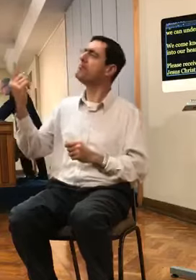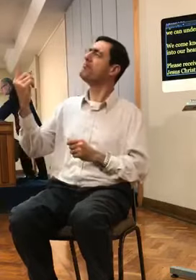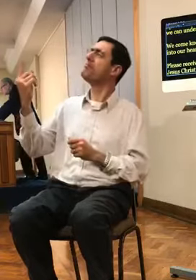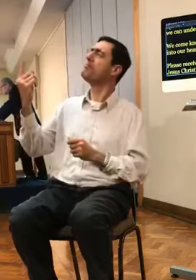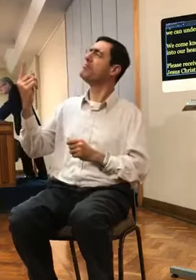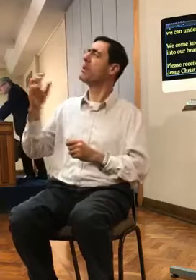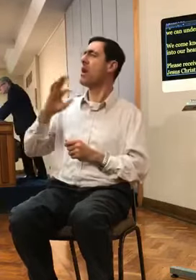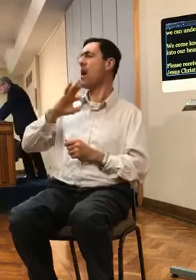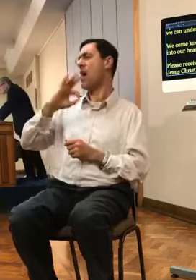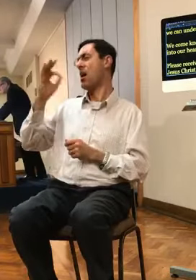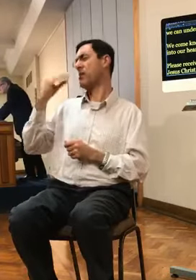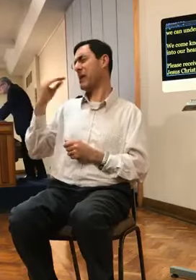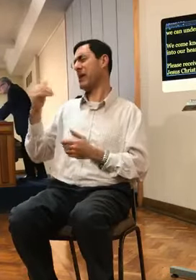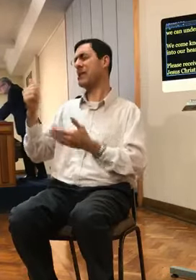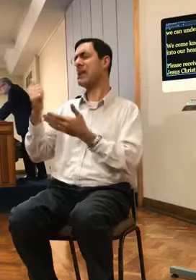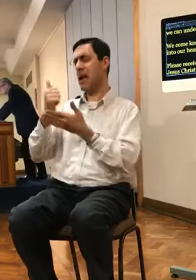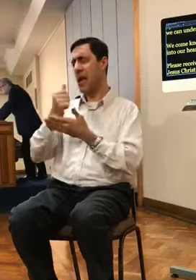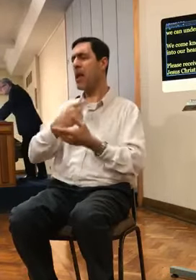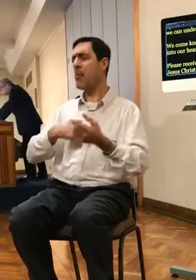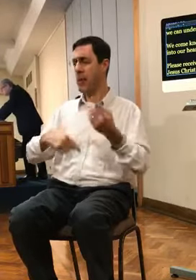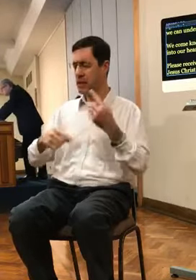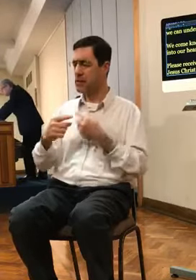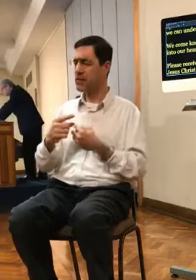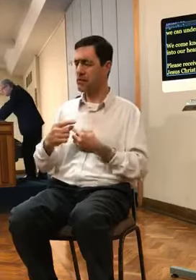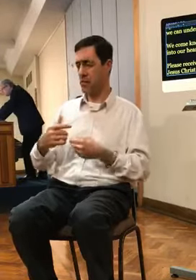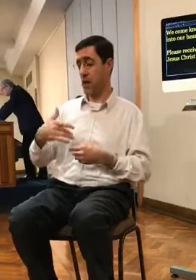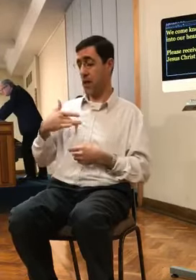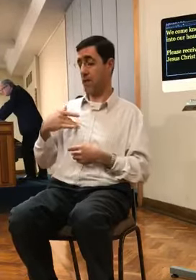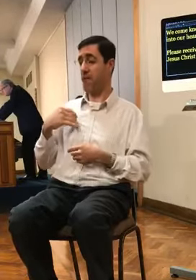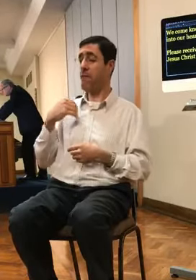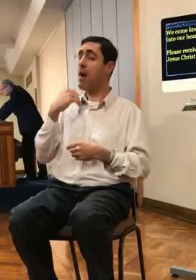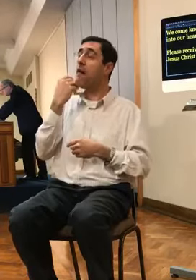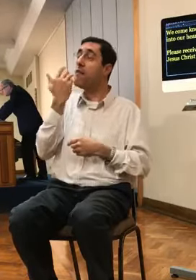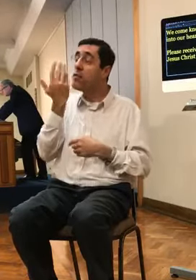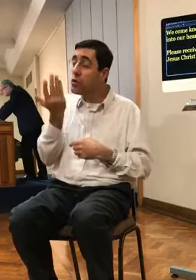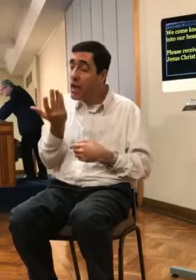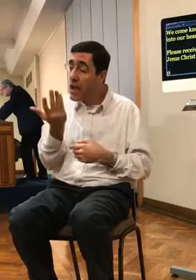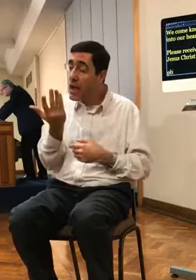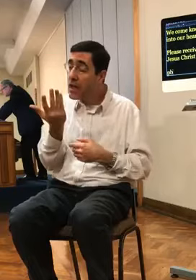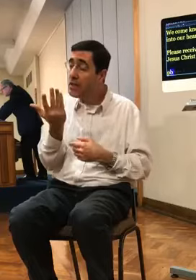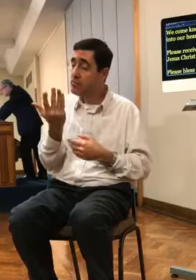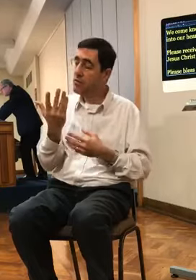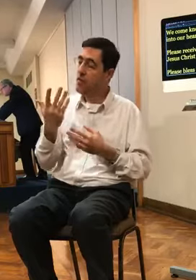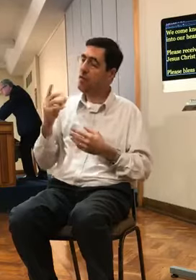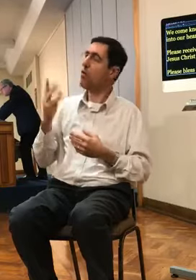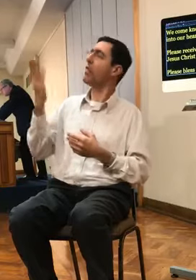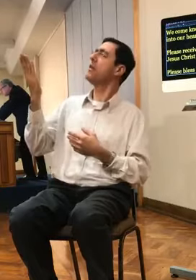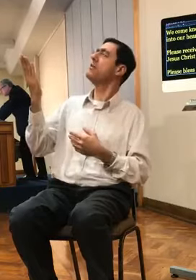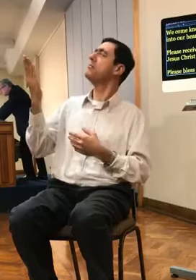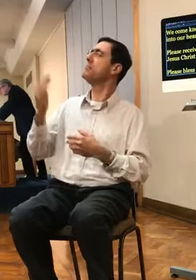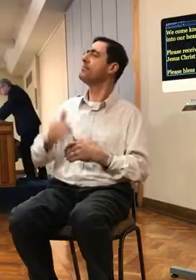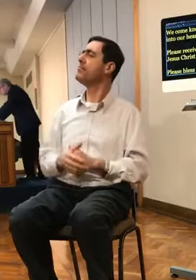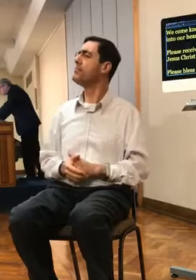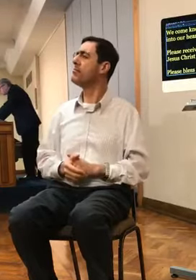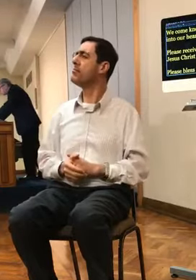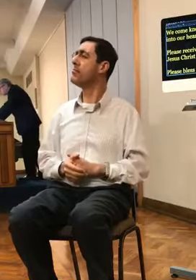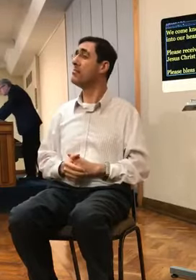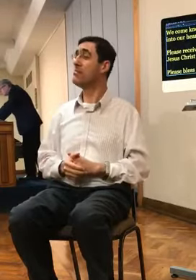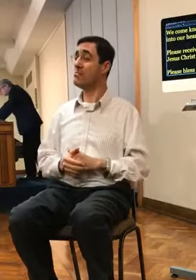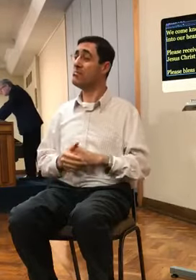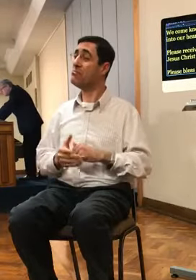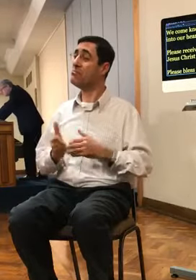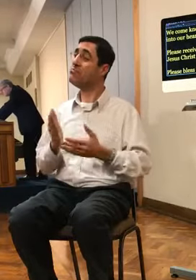Thou wilt help us to live day by day for Thee. Oh, gracious God, as we confront and struggle with